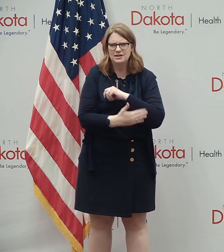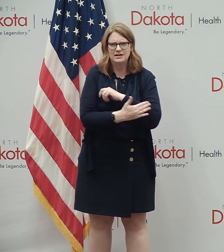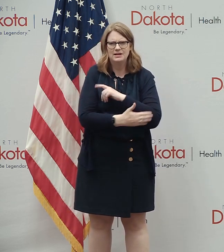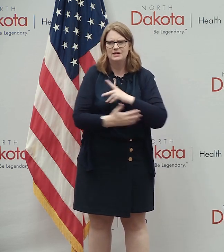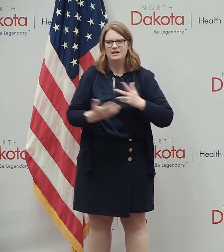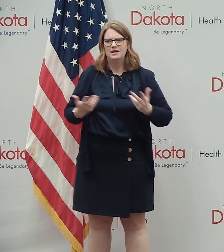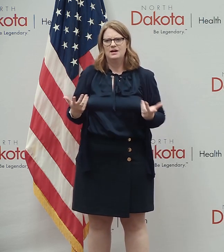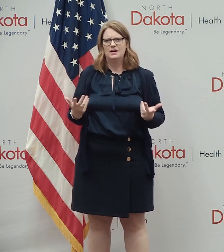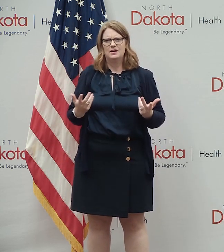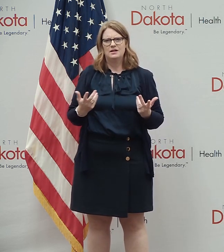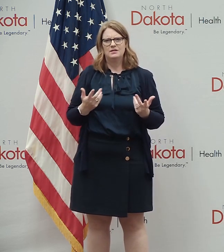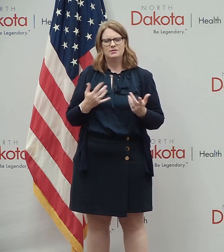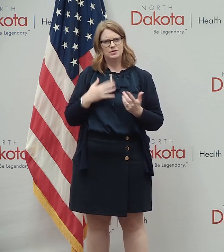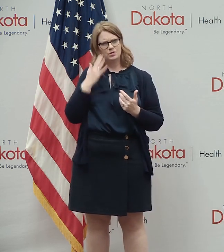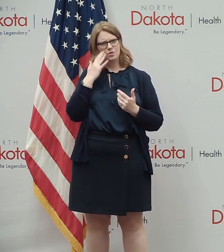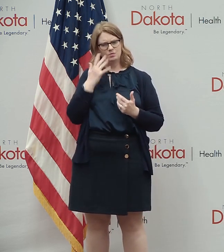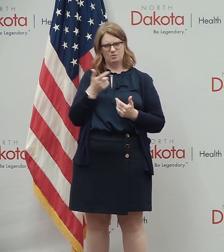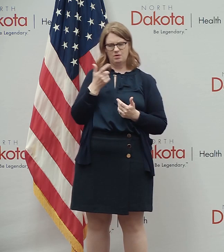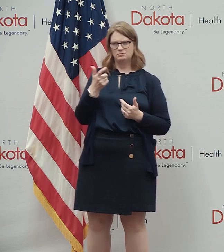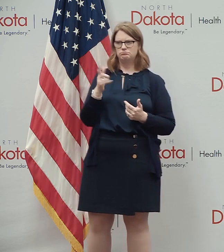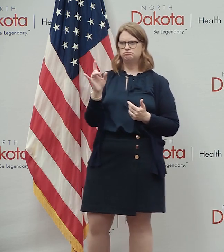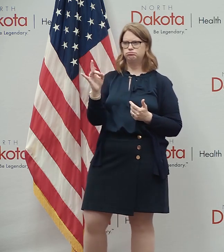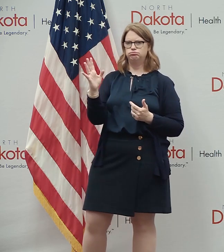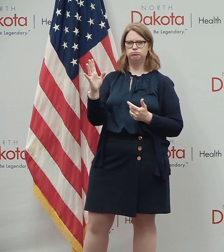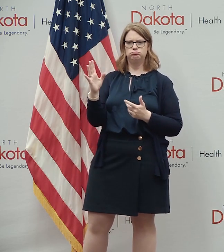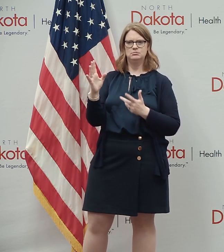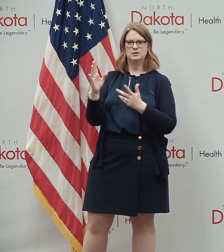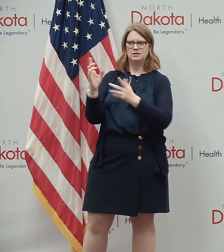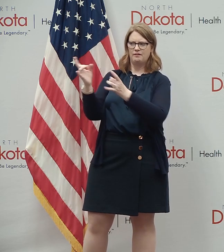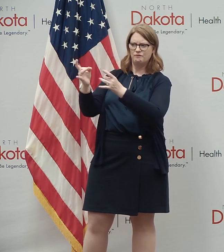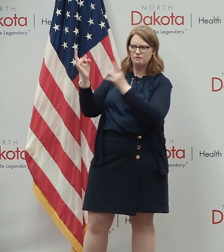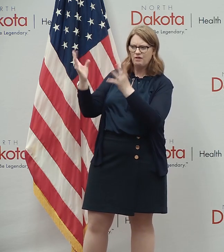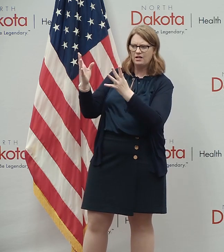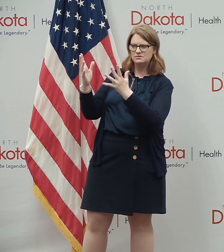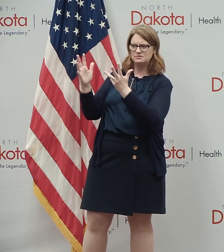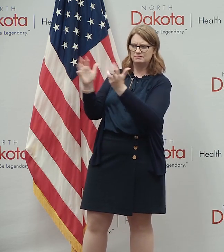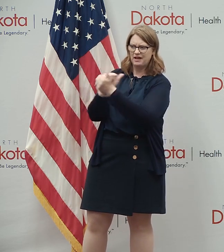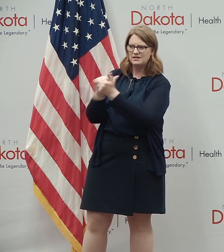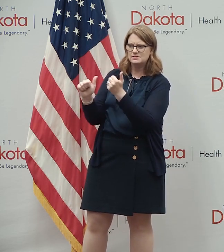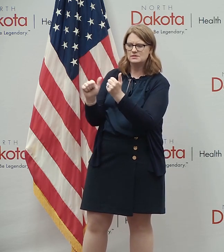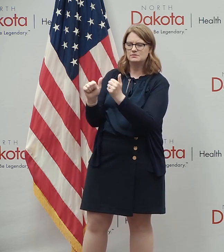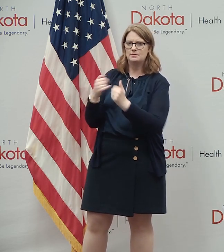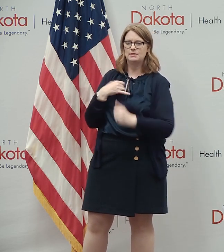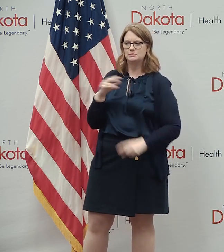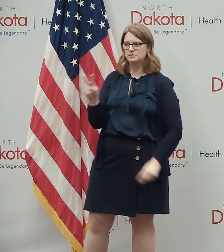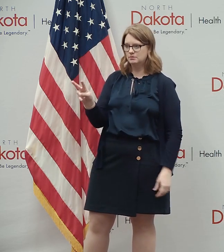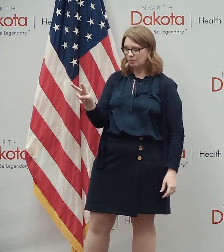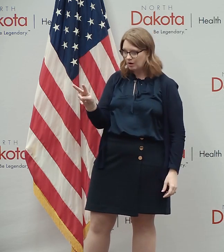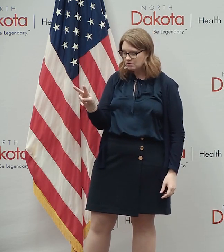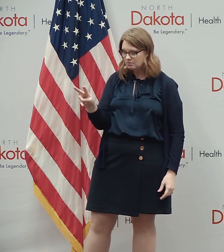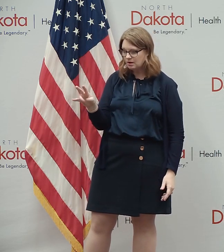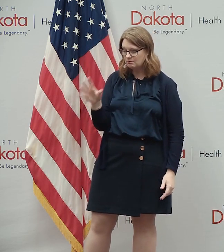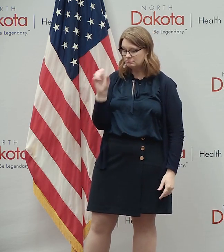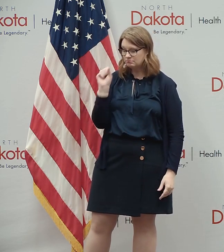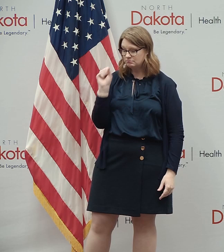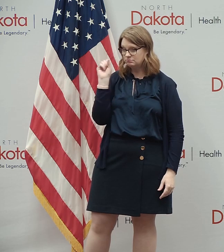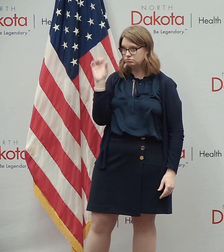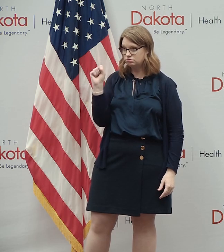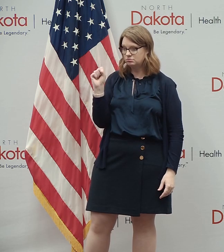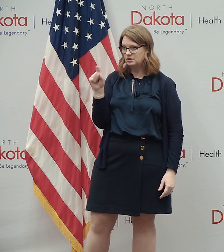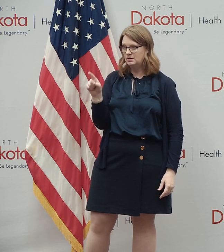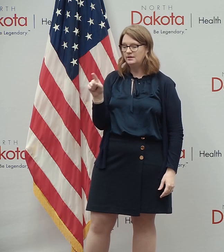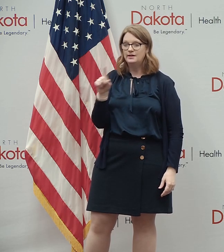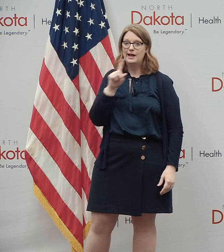of violence and vandalism are hard to stop looking at if and they make for